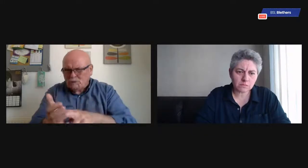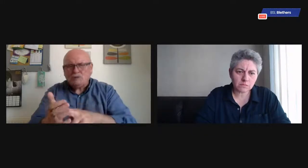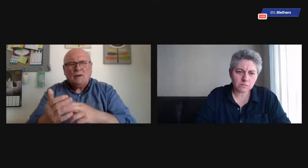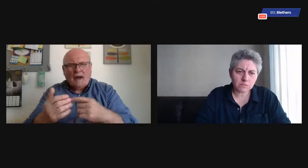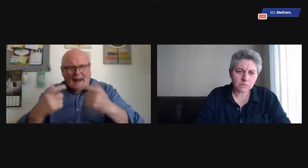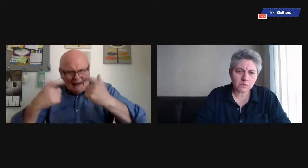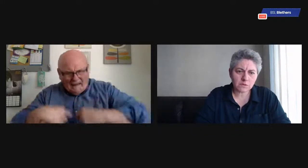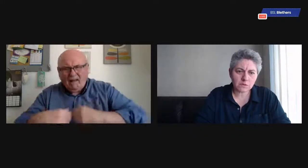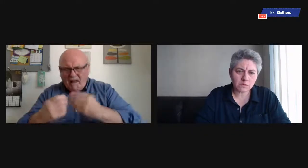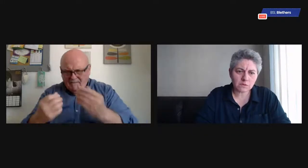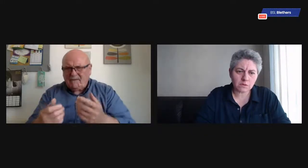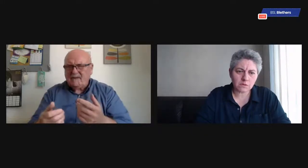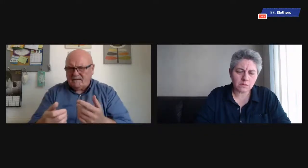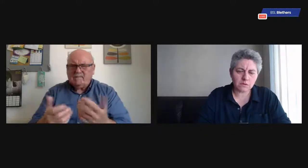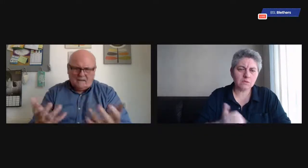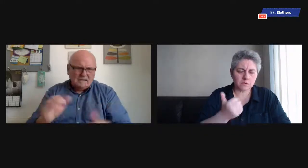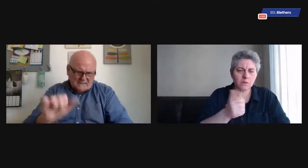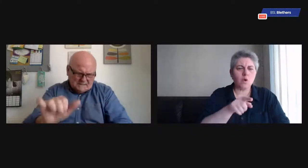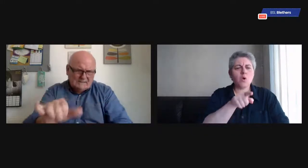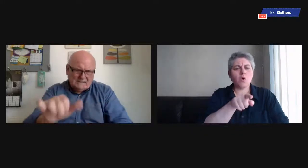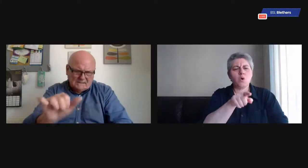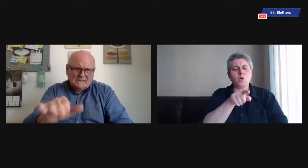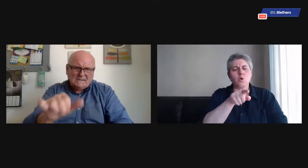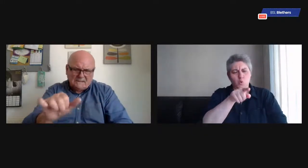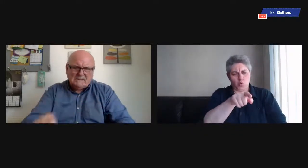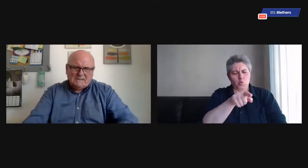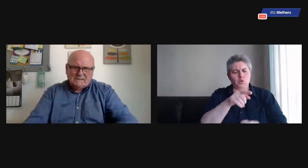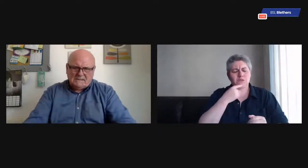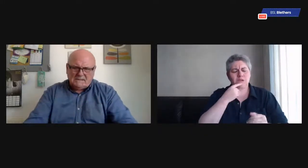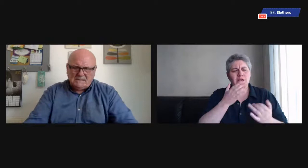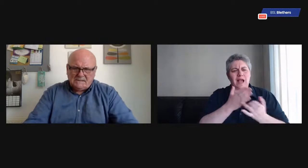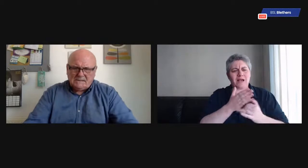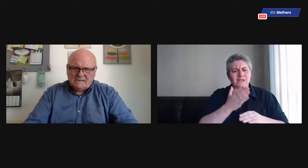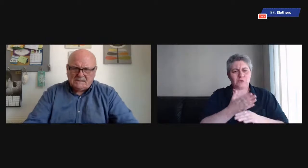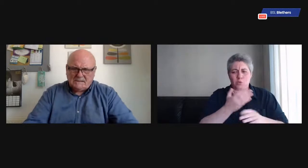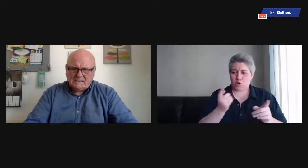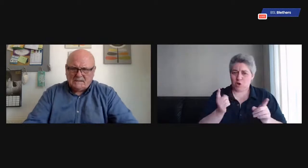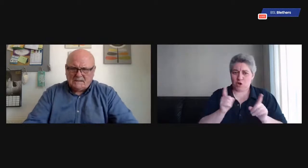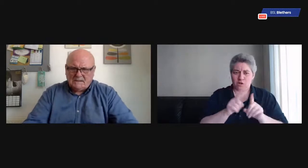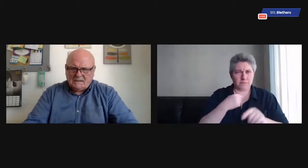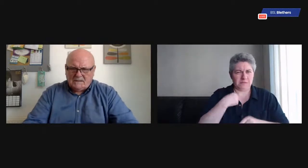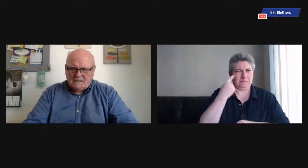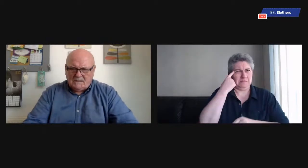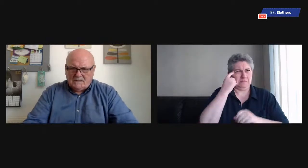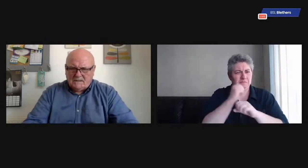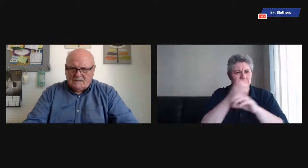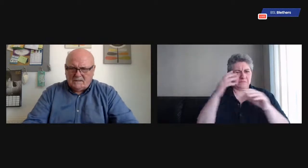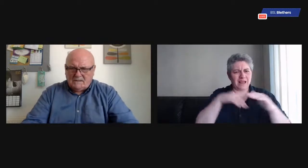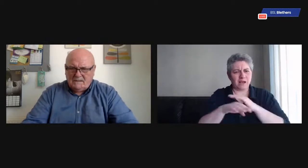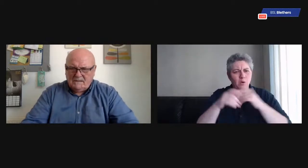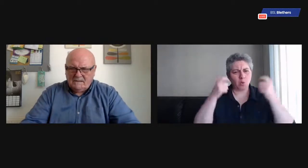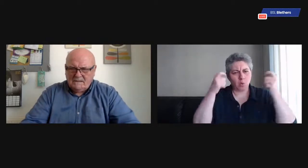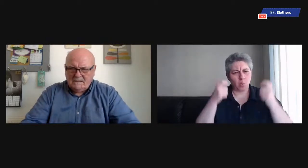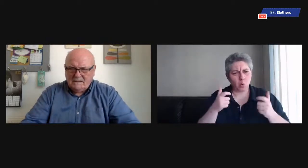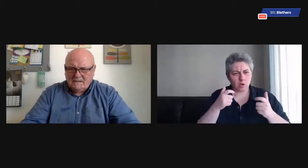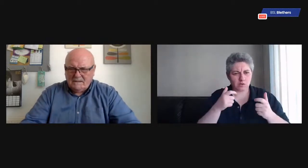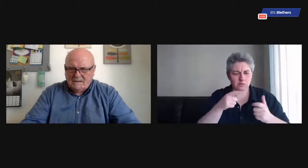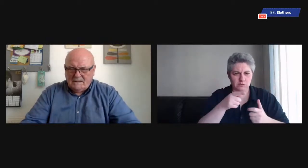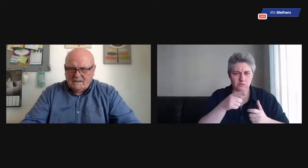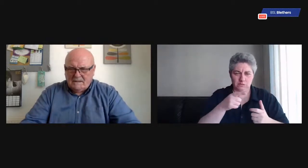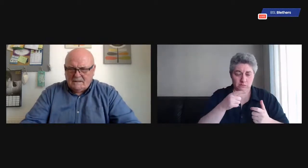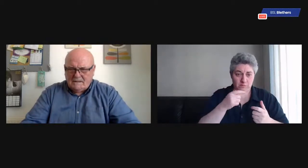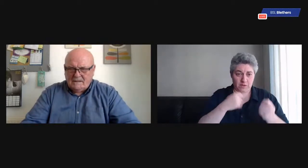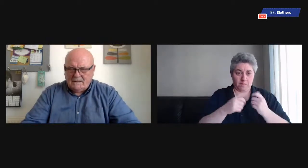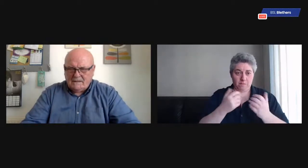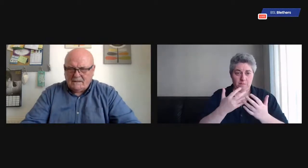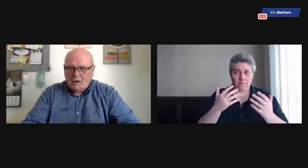with the registered with the police as being a legal interpreter as well. Absolutely. I'm just thinking of a